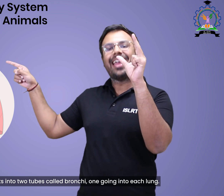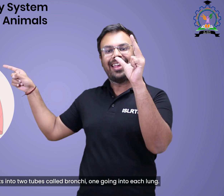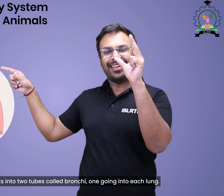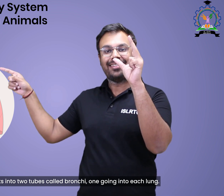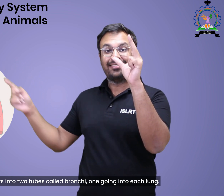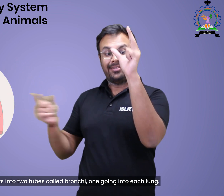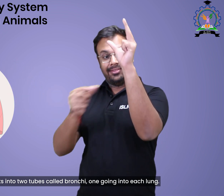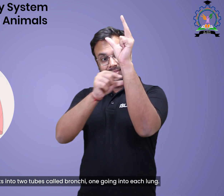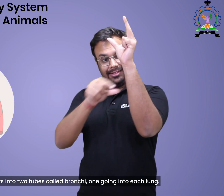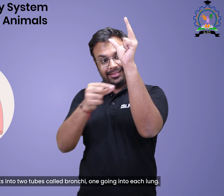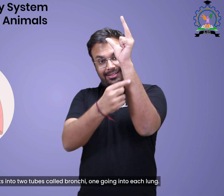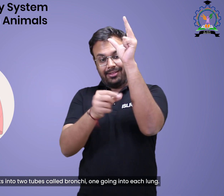each lung.